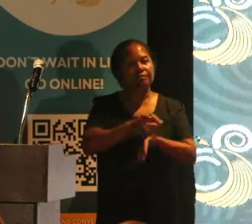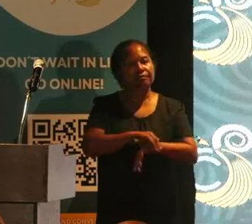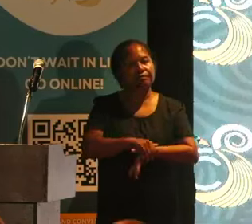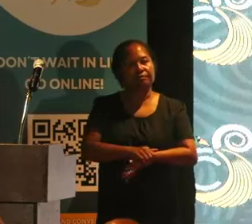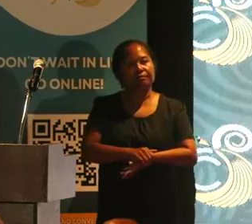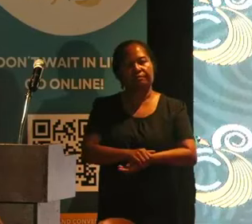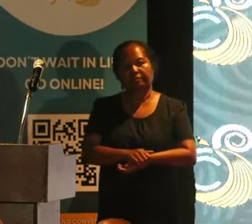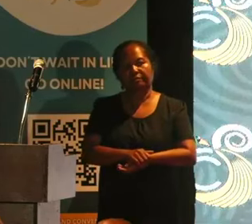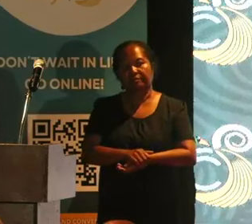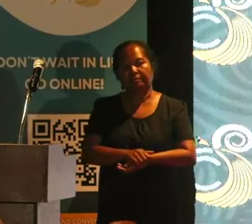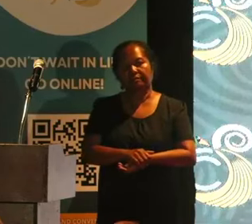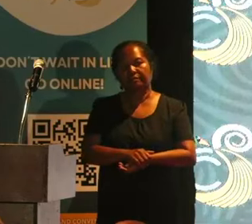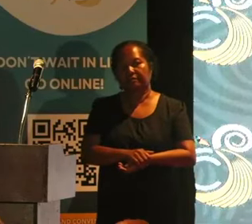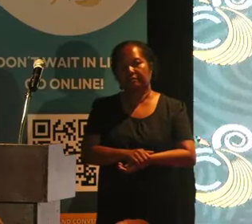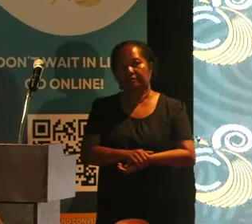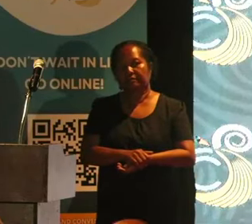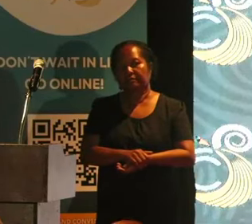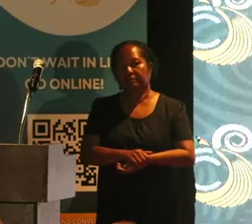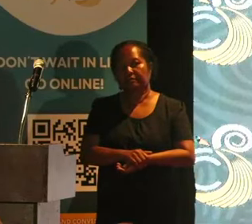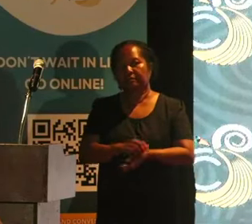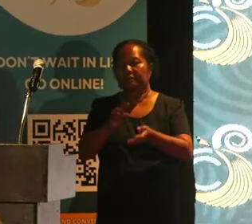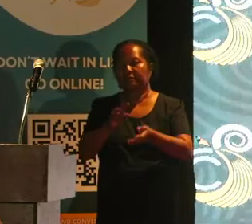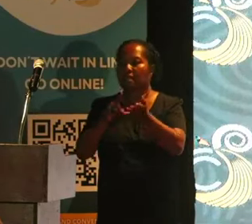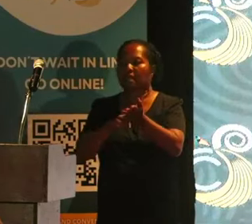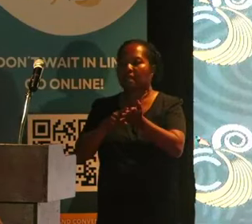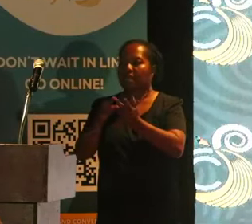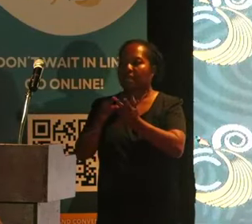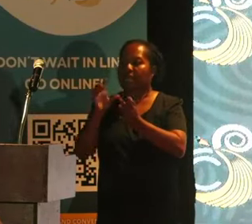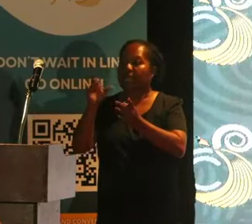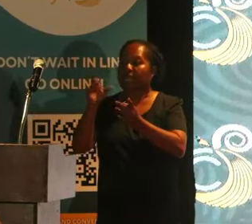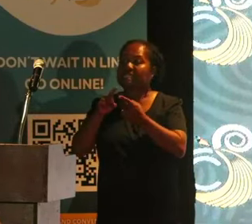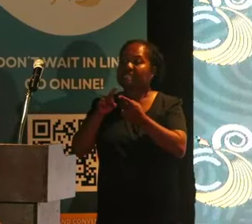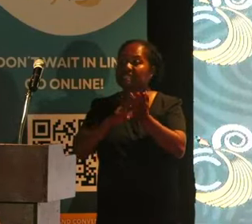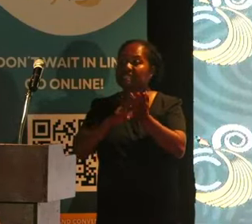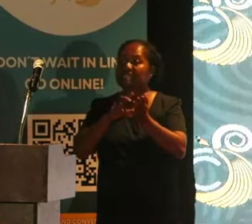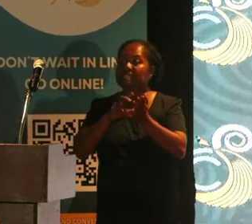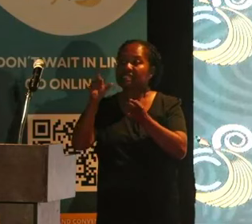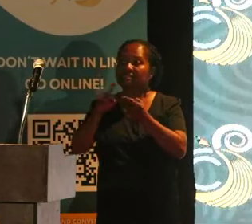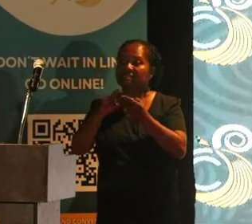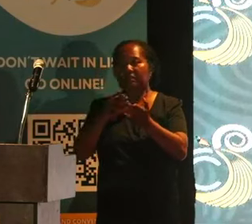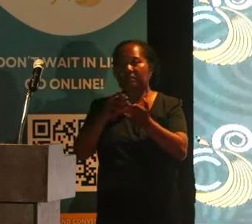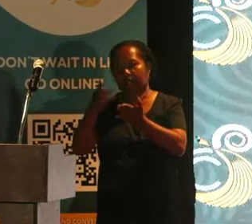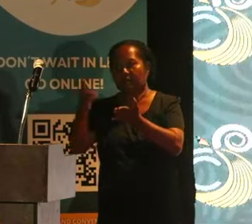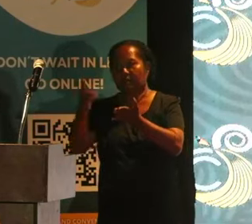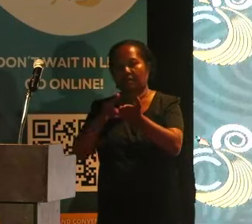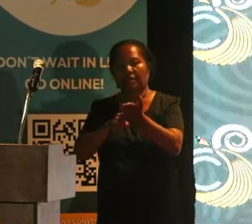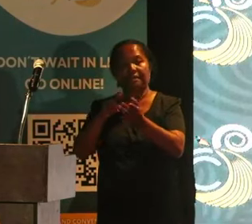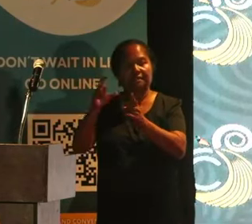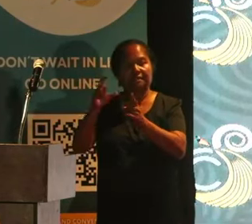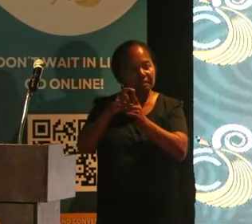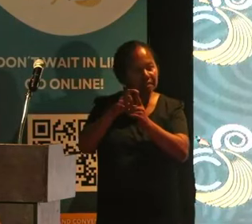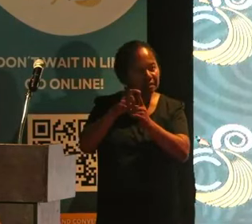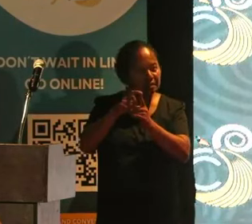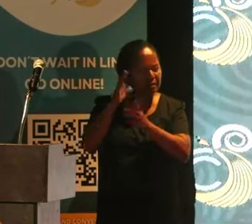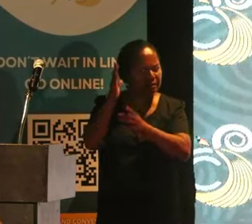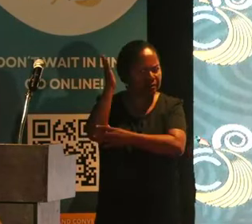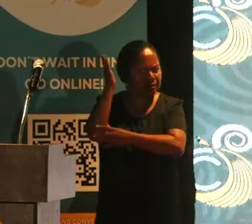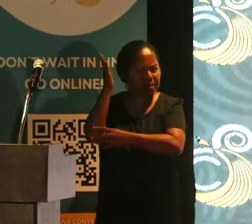This law process law, giving my license law, trading law, NCD. For those of us who live in NCD, when you see the presentation